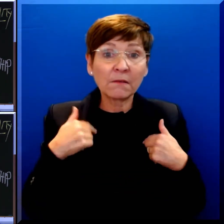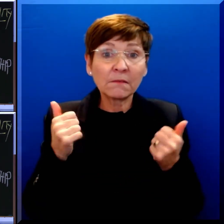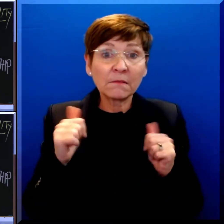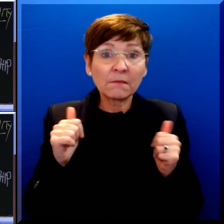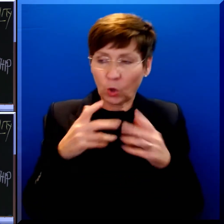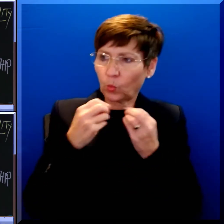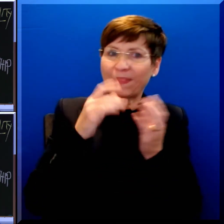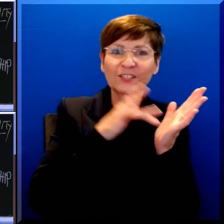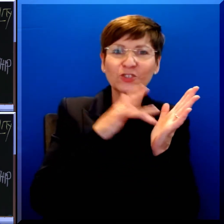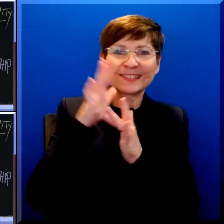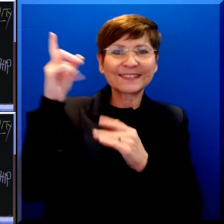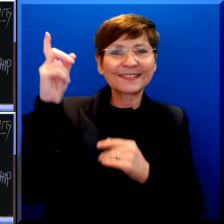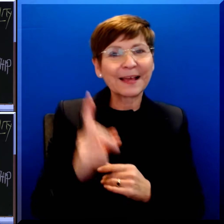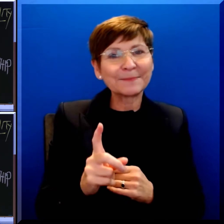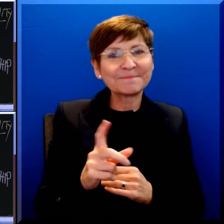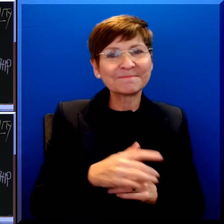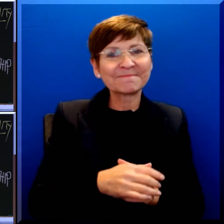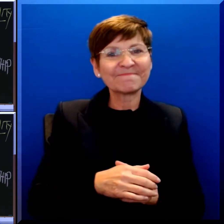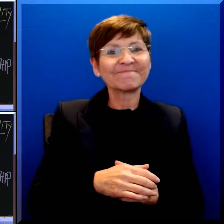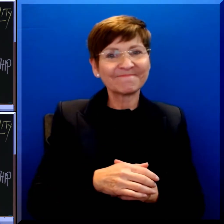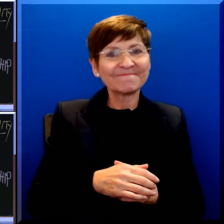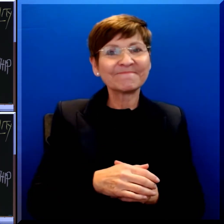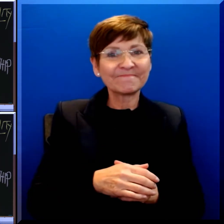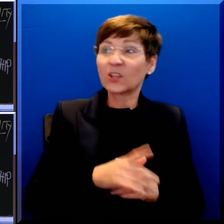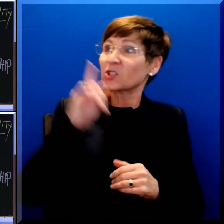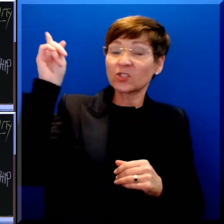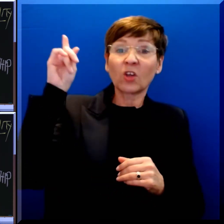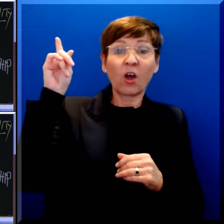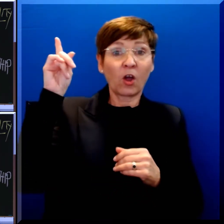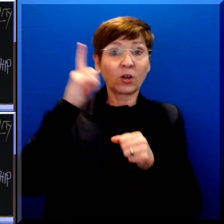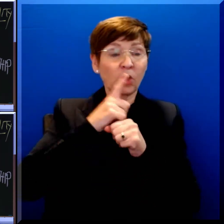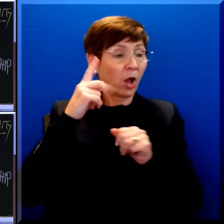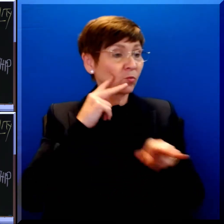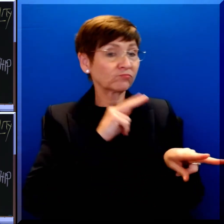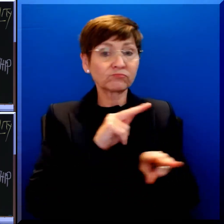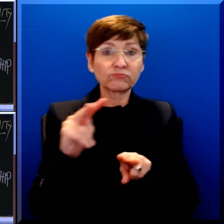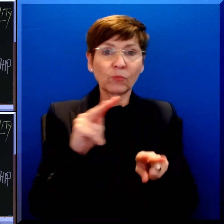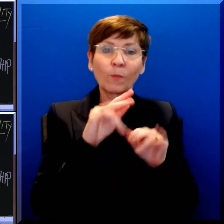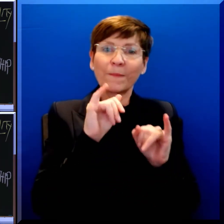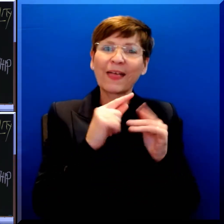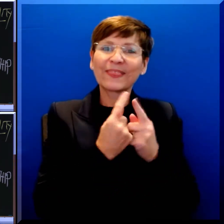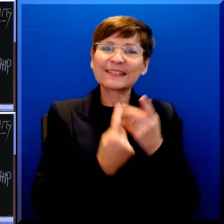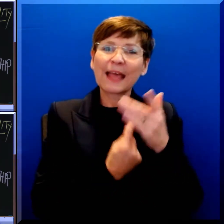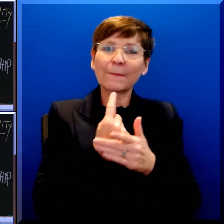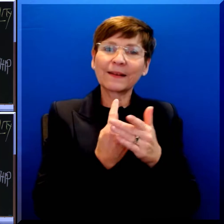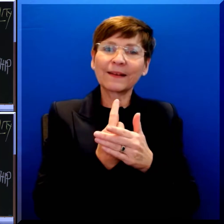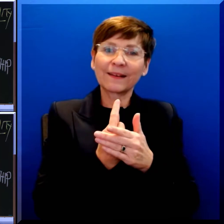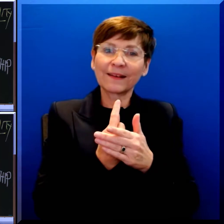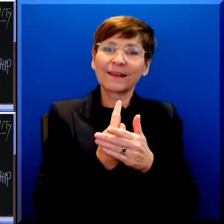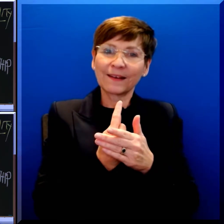the return of Jesus. And he said, you know what? I'll even use this bad stuff in here for your good and my glory in the